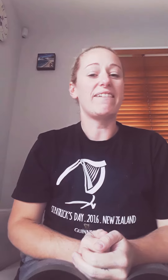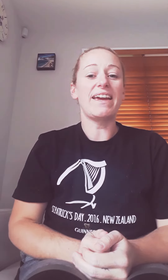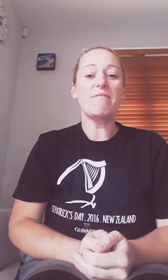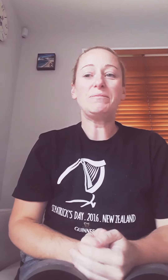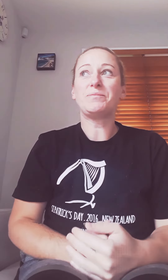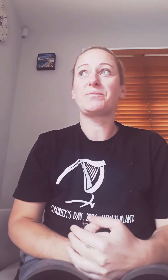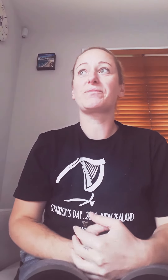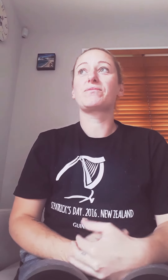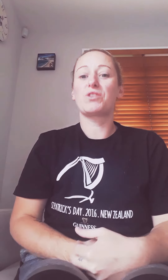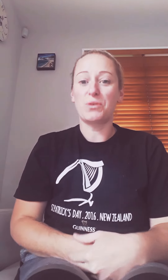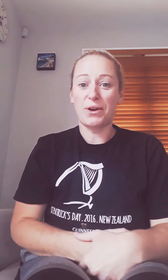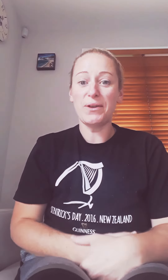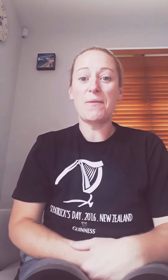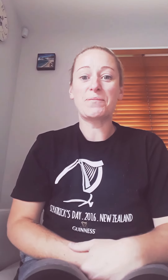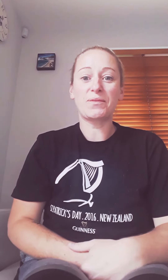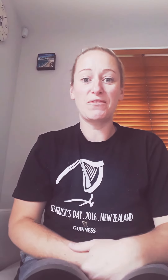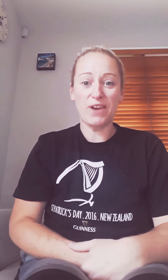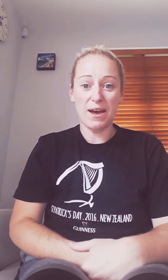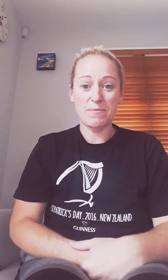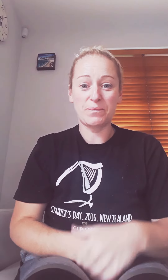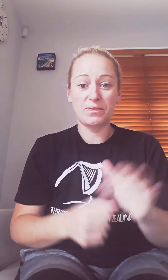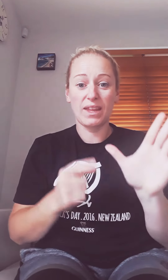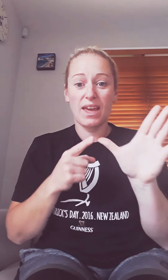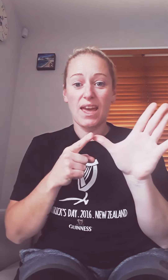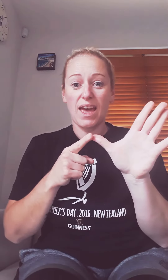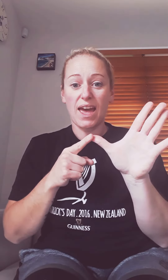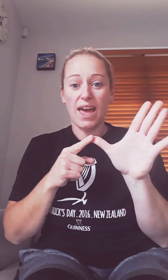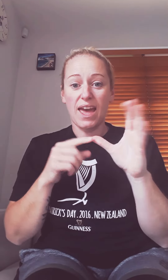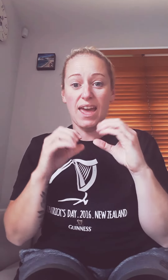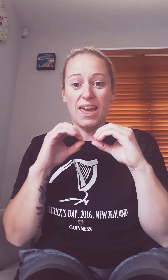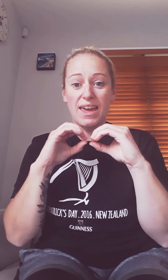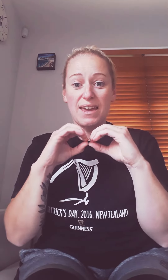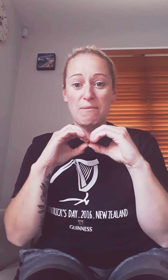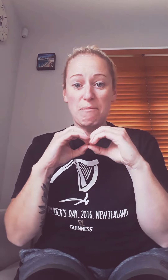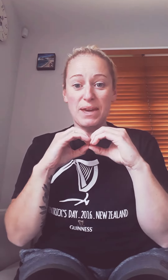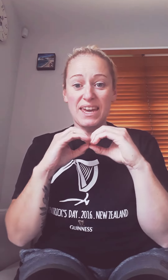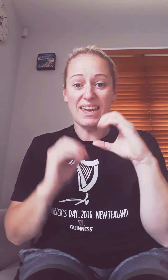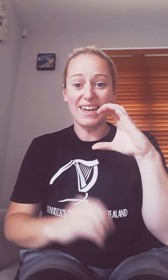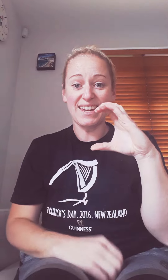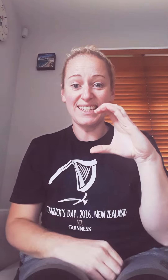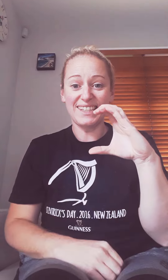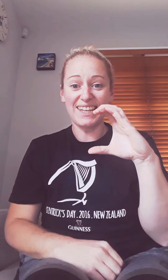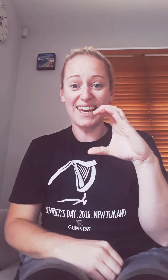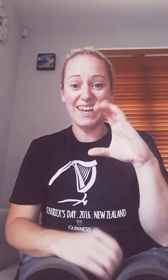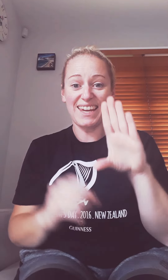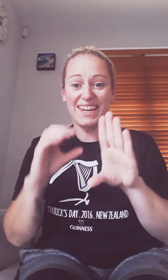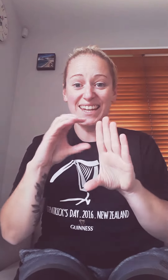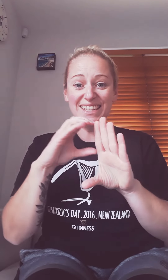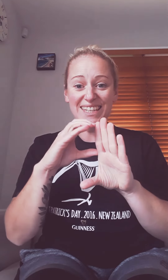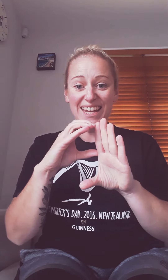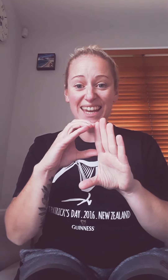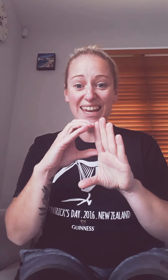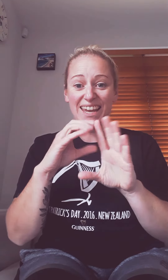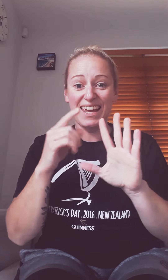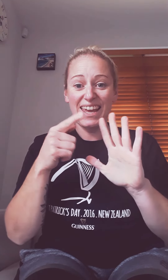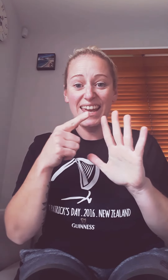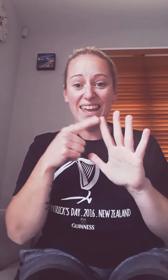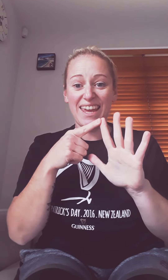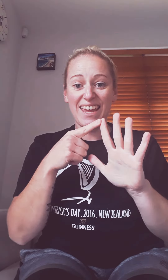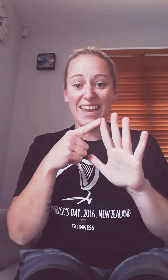ready? Toru, fa. A, B, C, D,